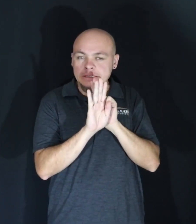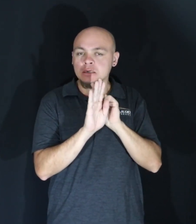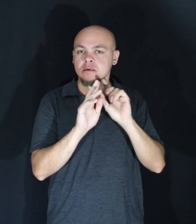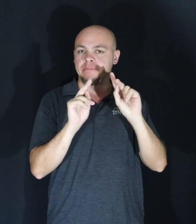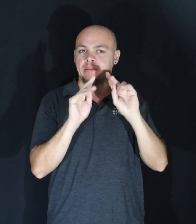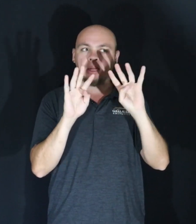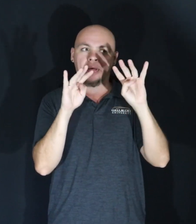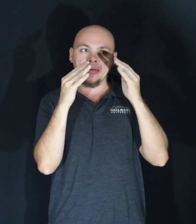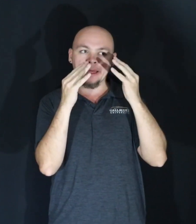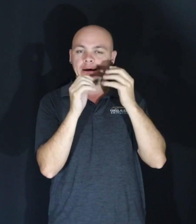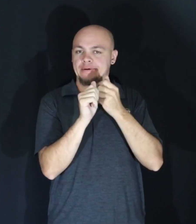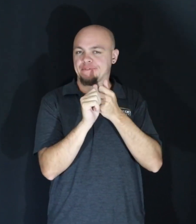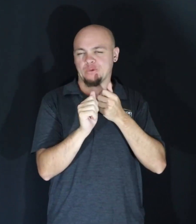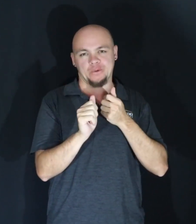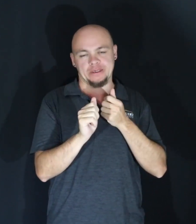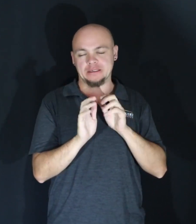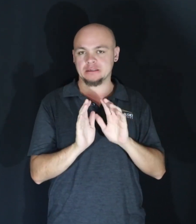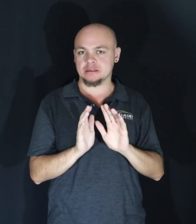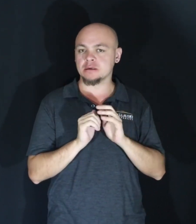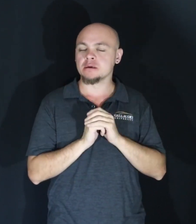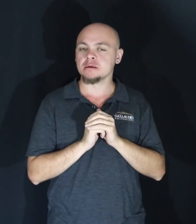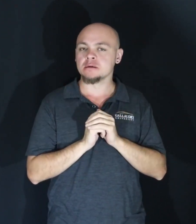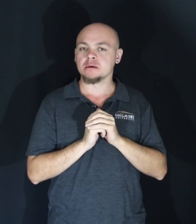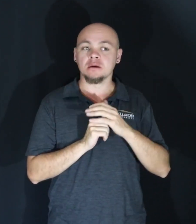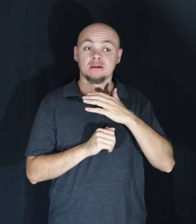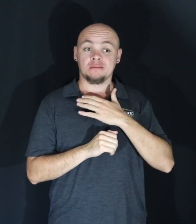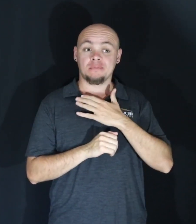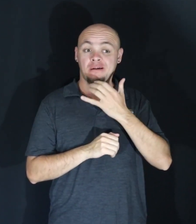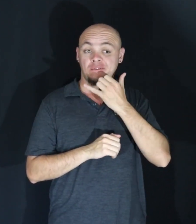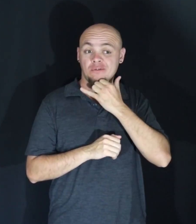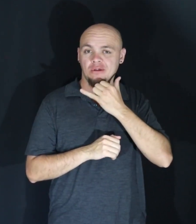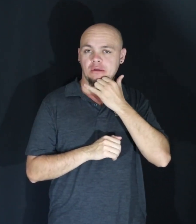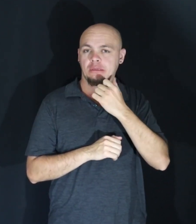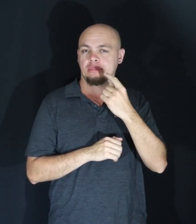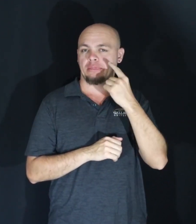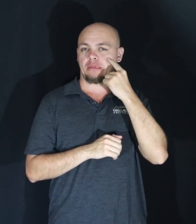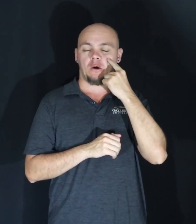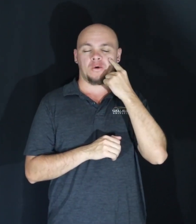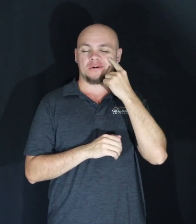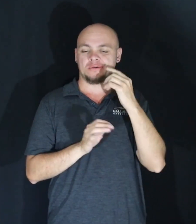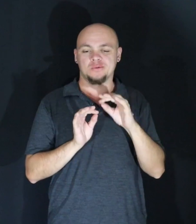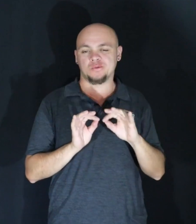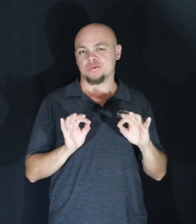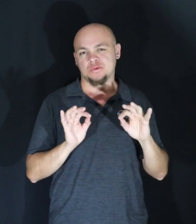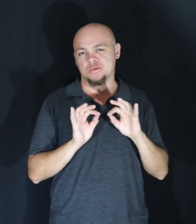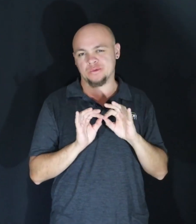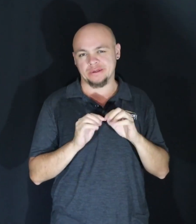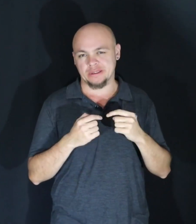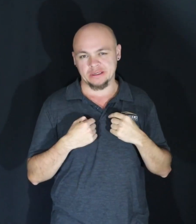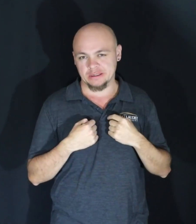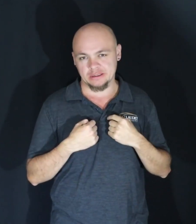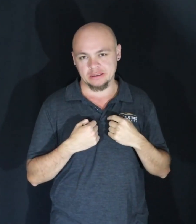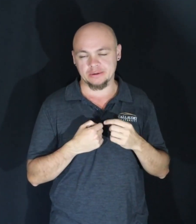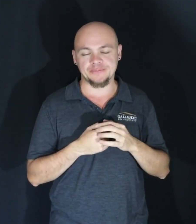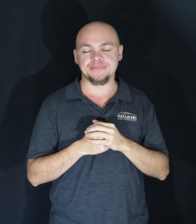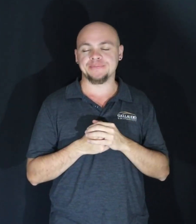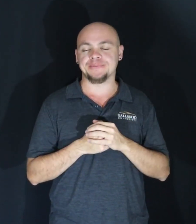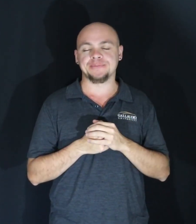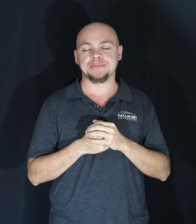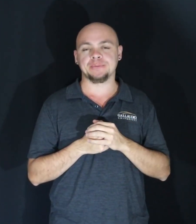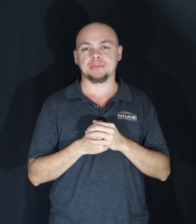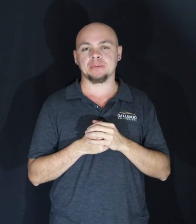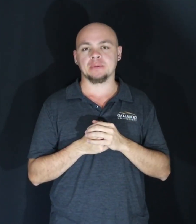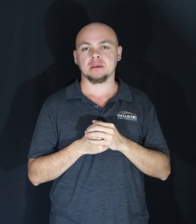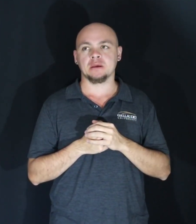attention, because I believed my flaw meant that I was unworthy. You see,